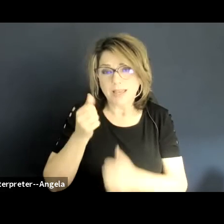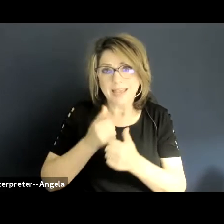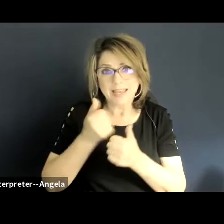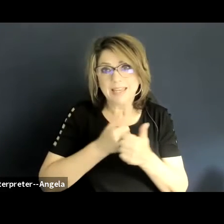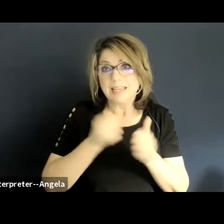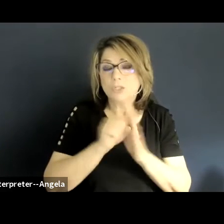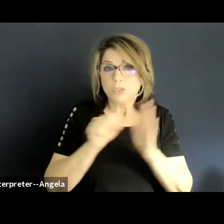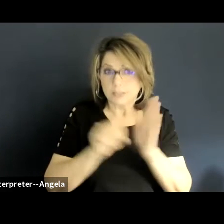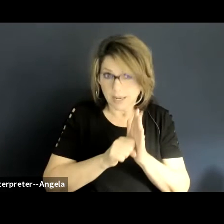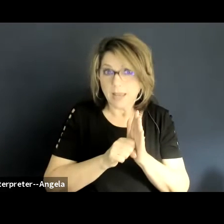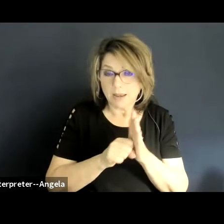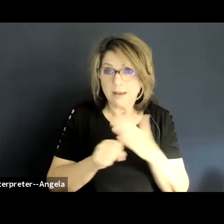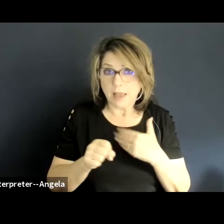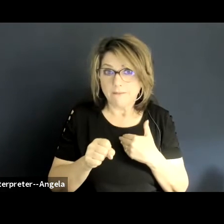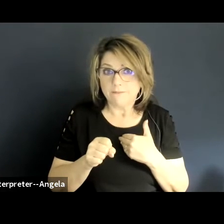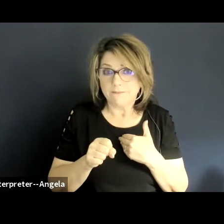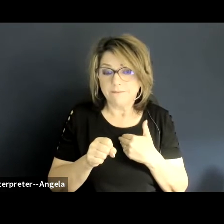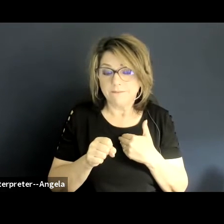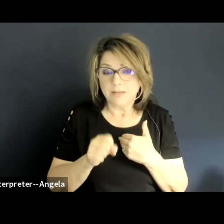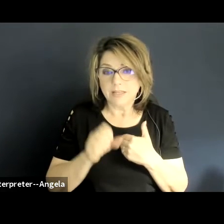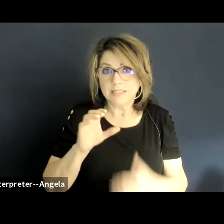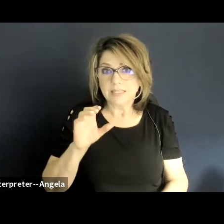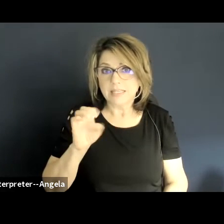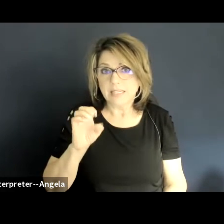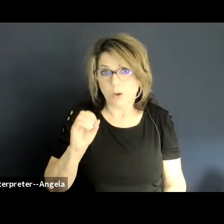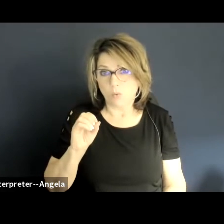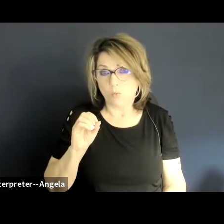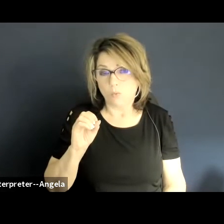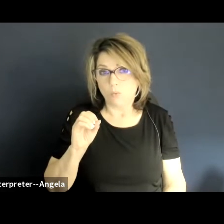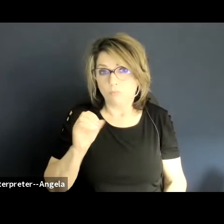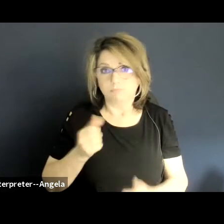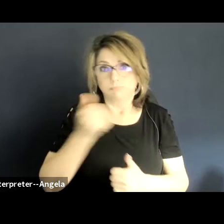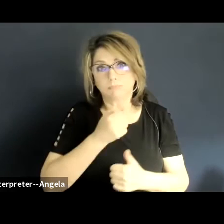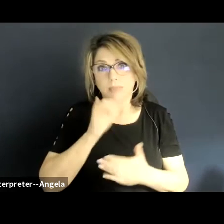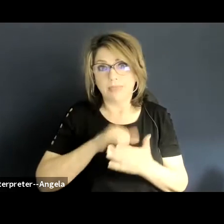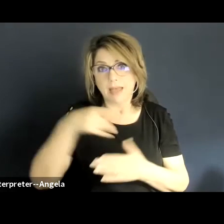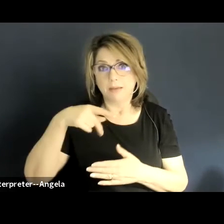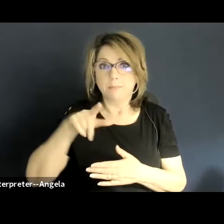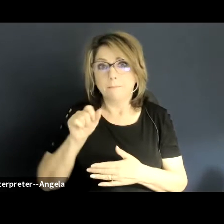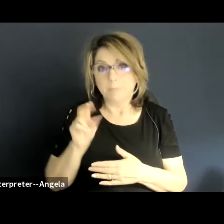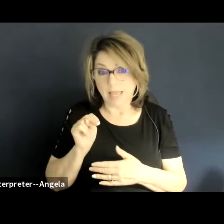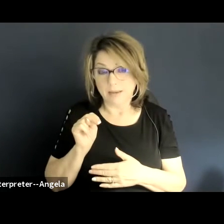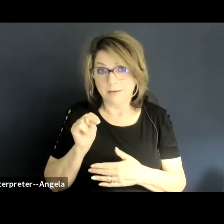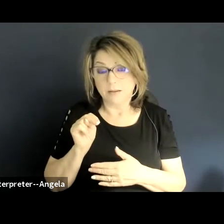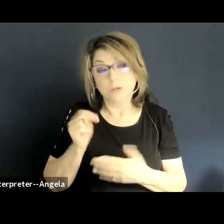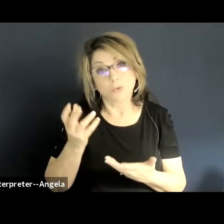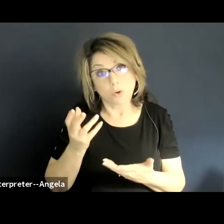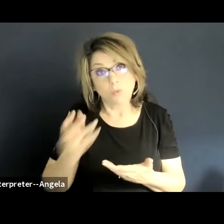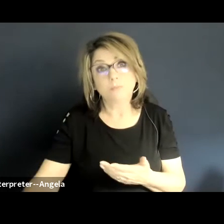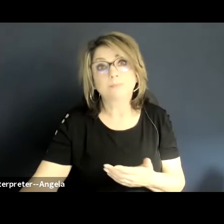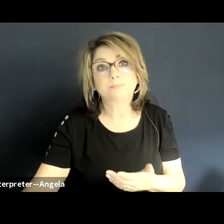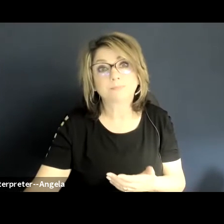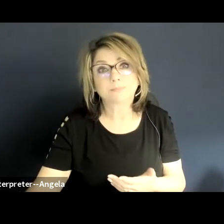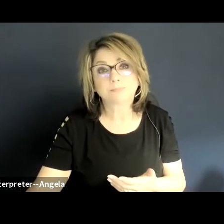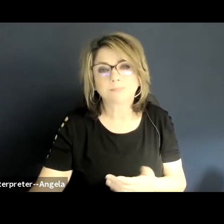have a CEO over that plan. And so, you know, the